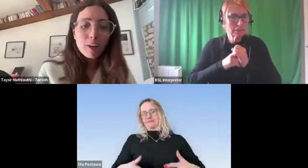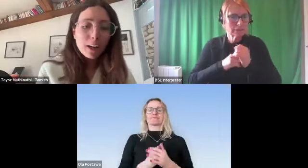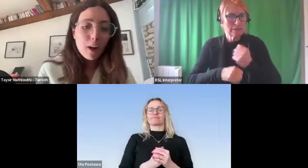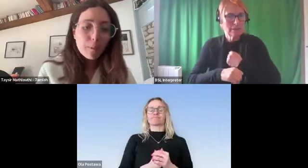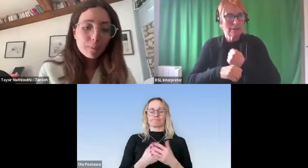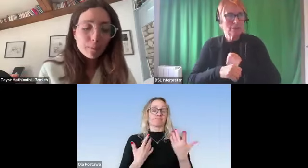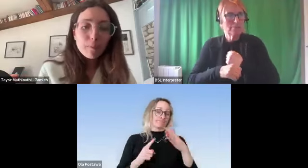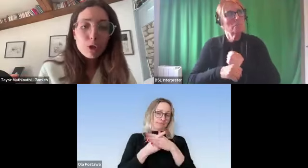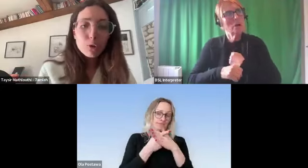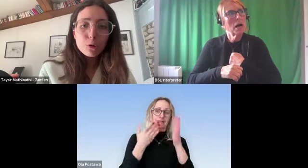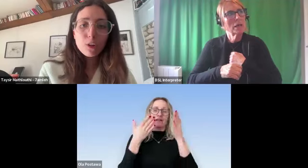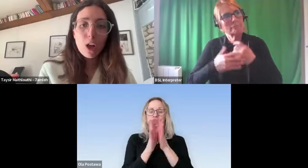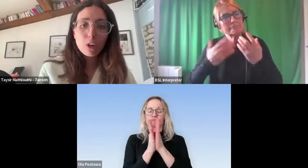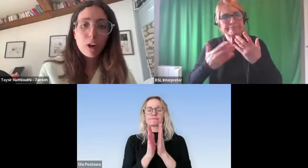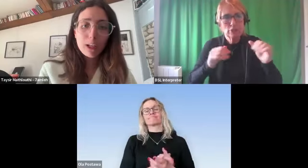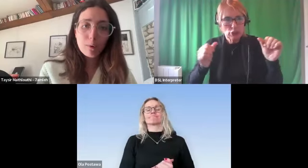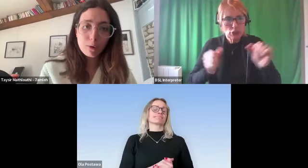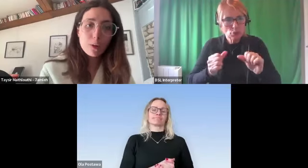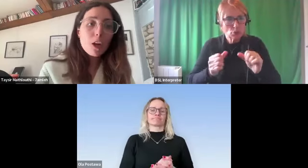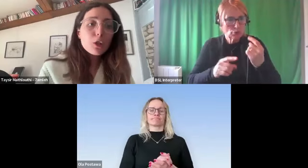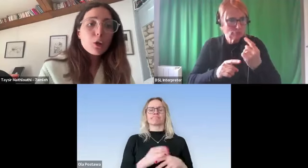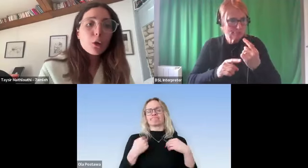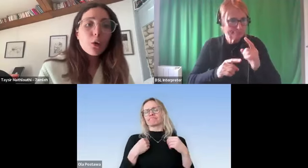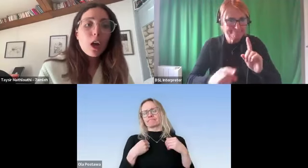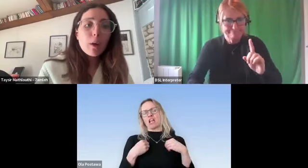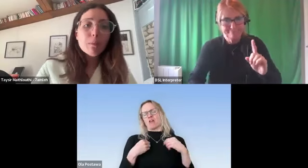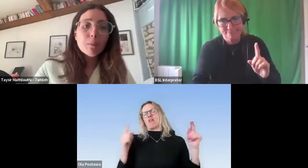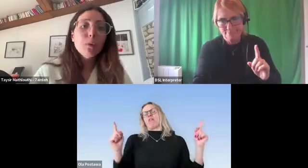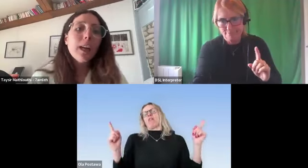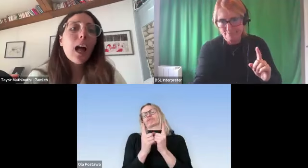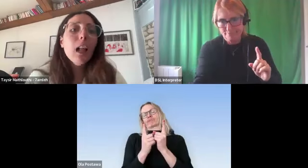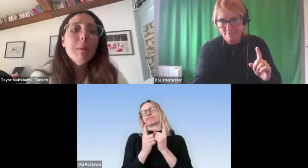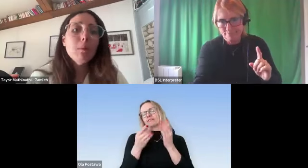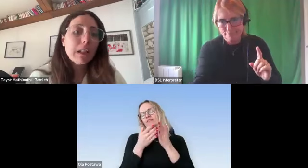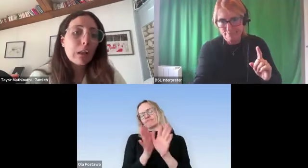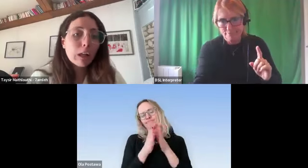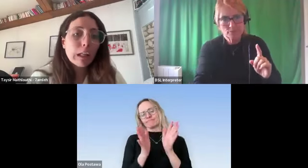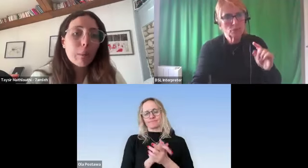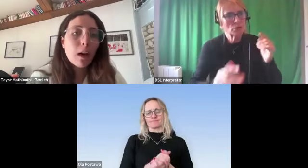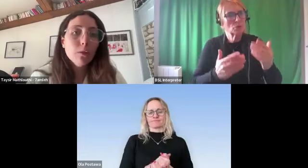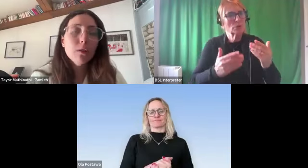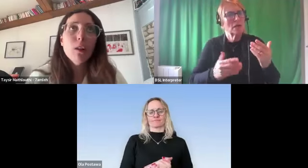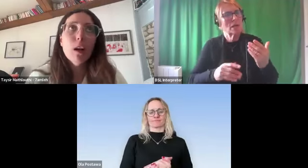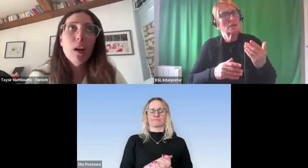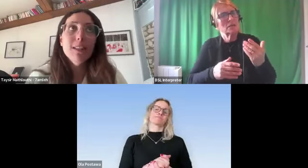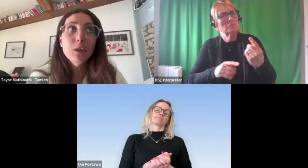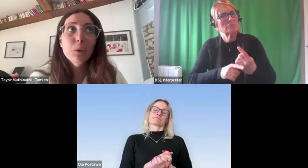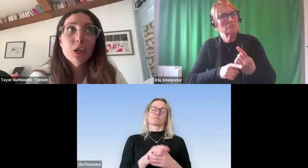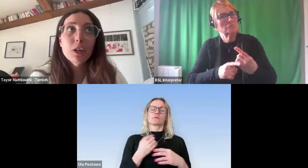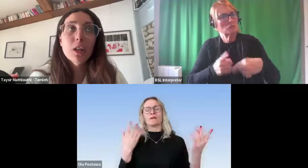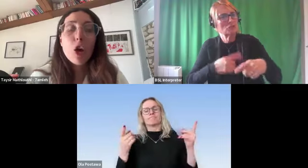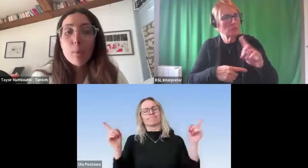my very short talking points. So today I'll be mostly talking about